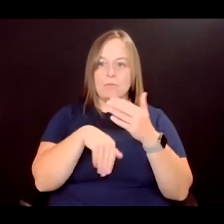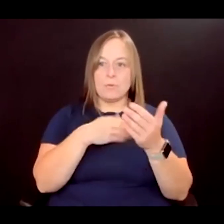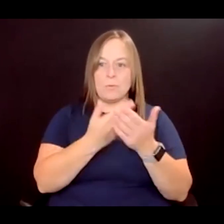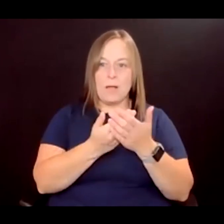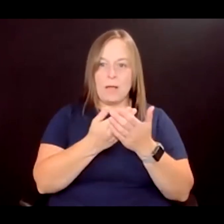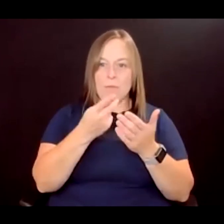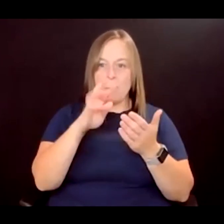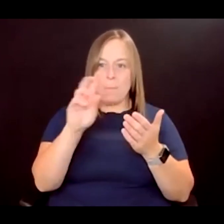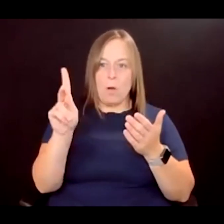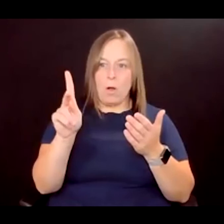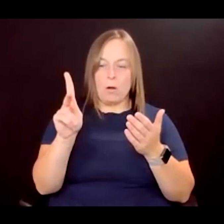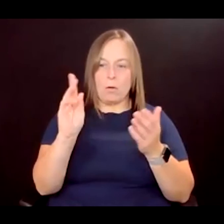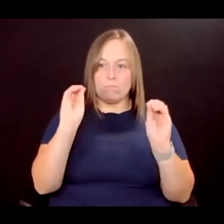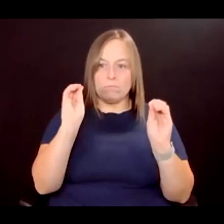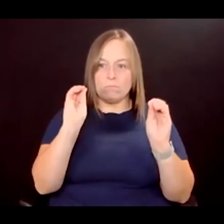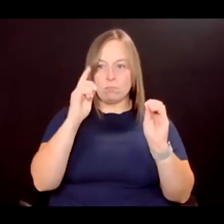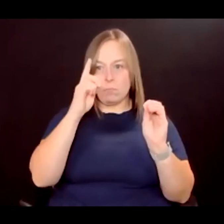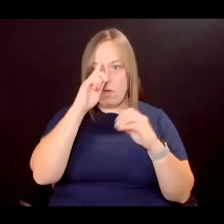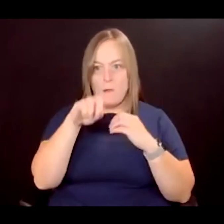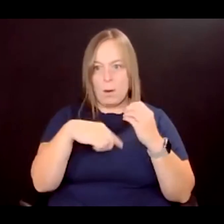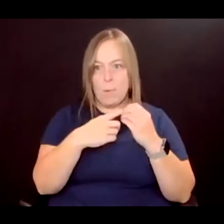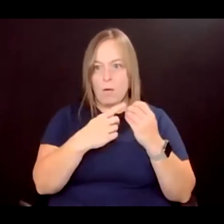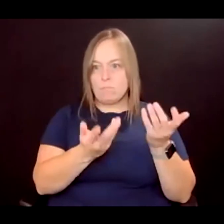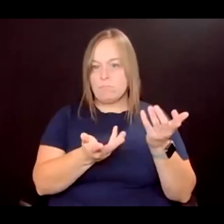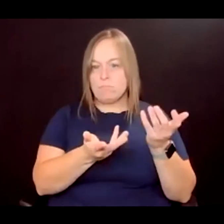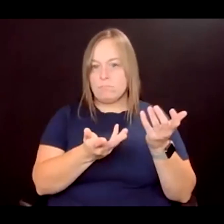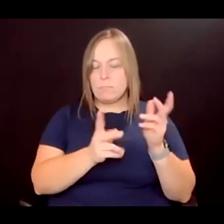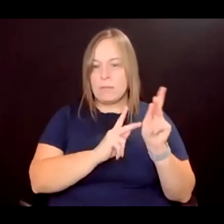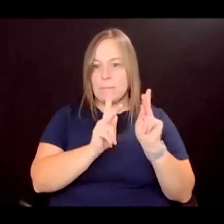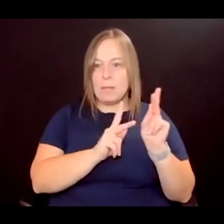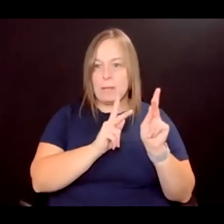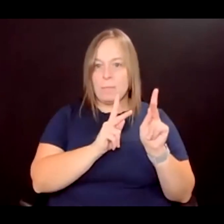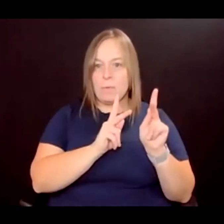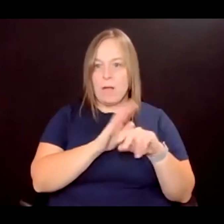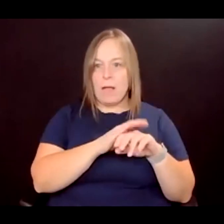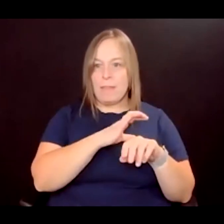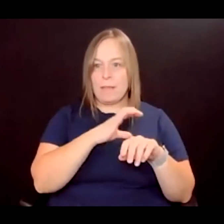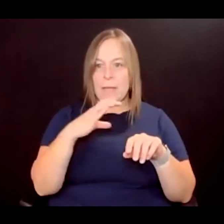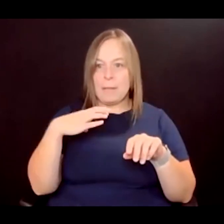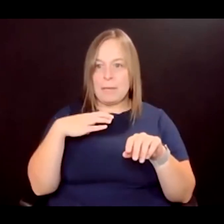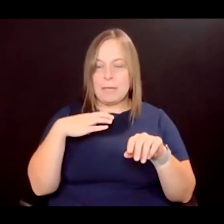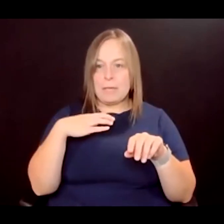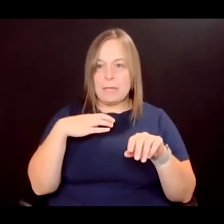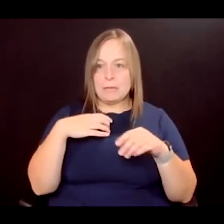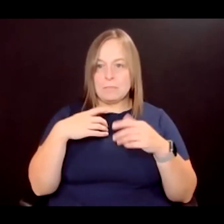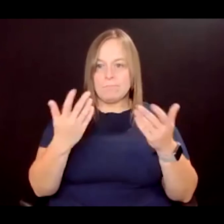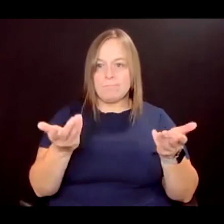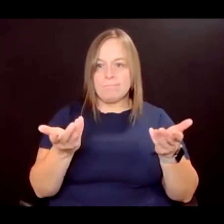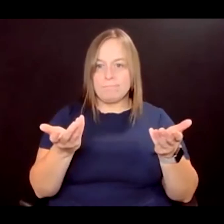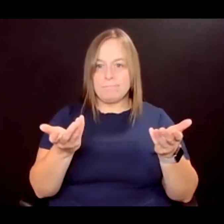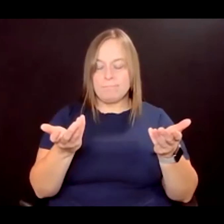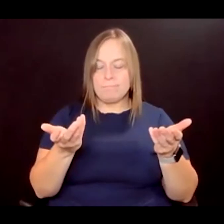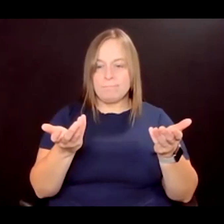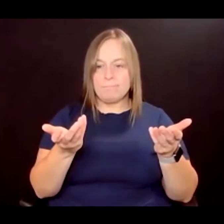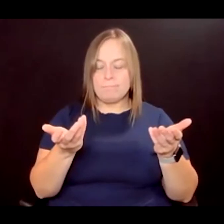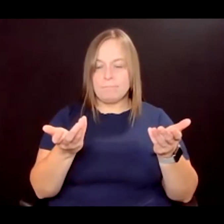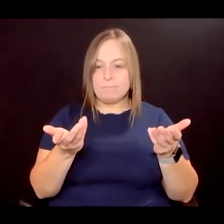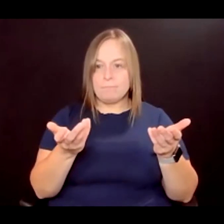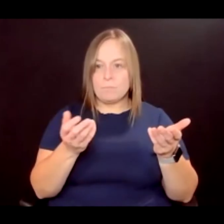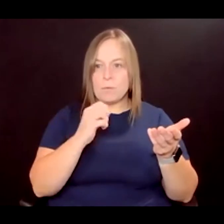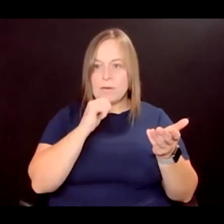accountability of what's happening with that money. And so what would I do to ensure it? first of all, we're going to rearrange bits of the budget where